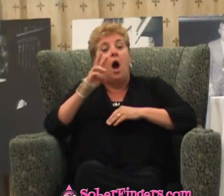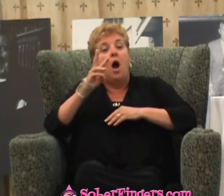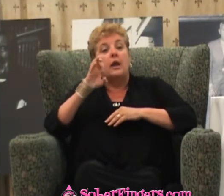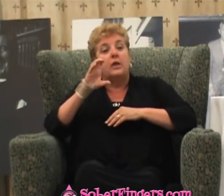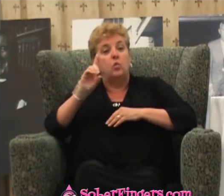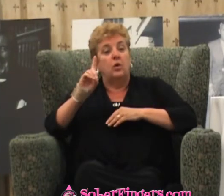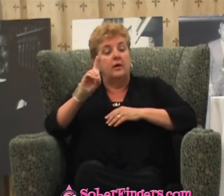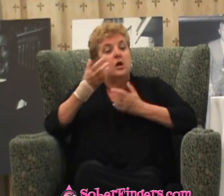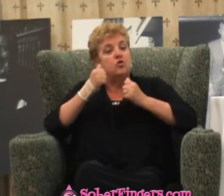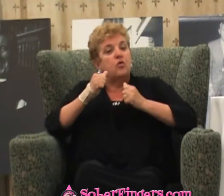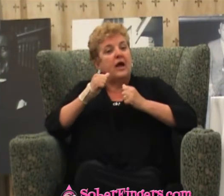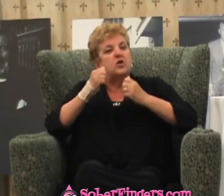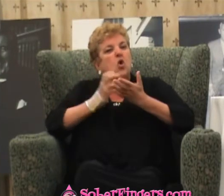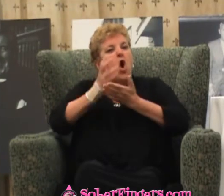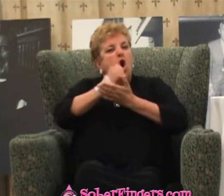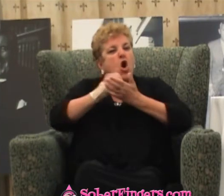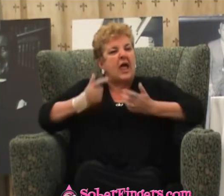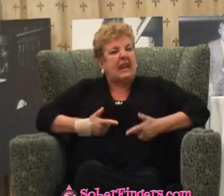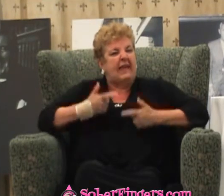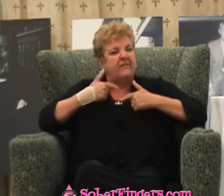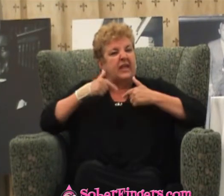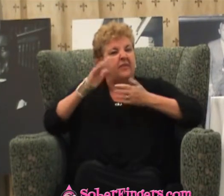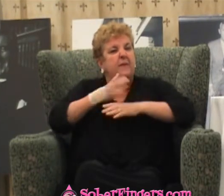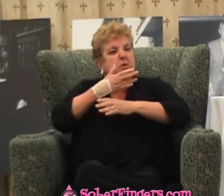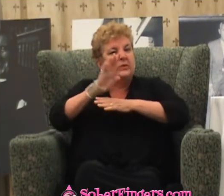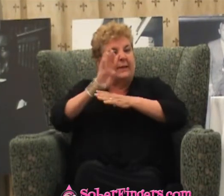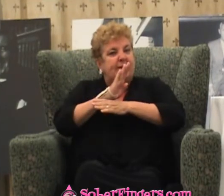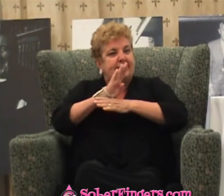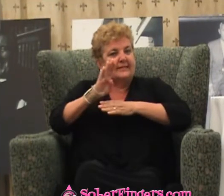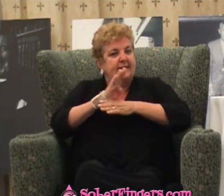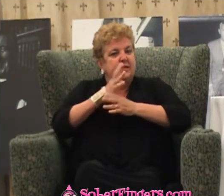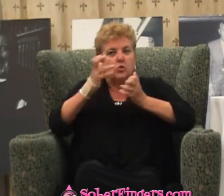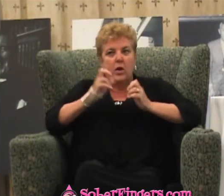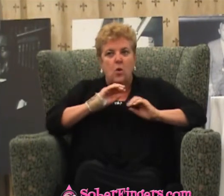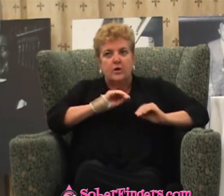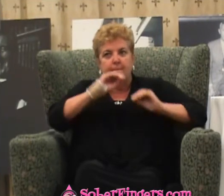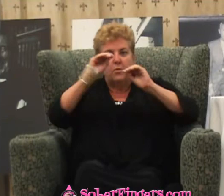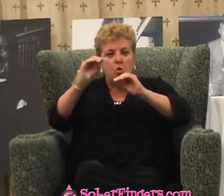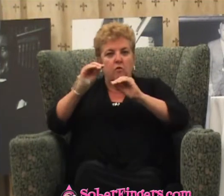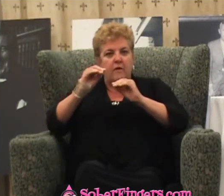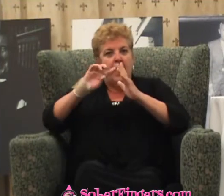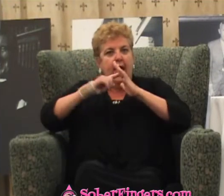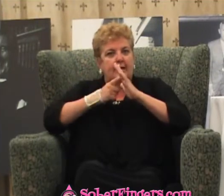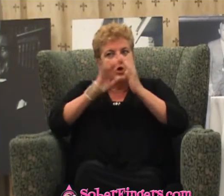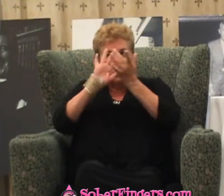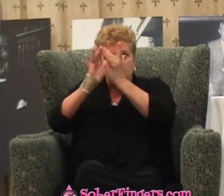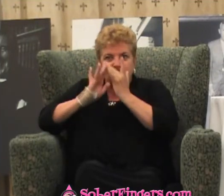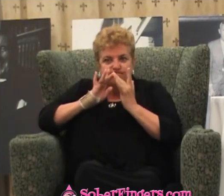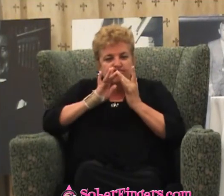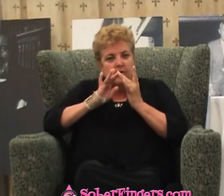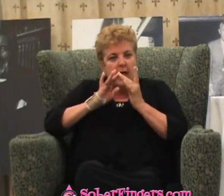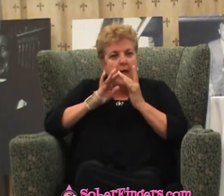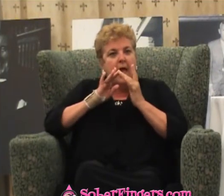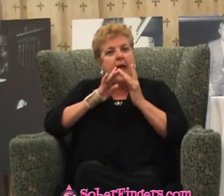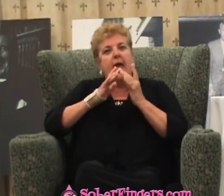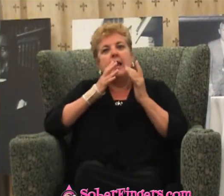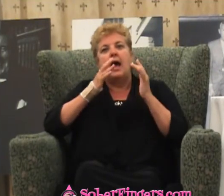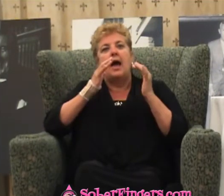I was already doing it a little bit, but I wanted to move up there where the music was, and I started to make a connection around there, and I'd play in people's bands, bass or